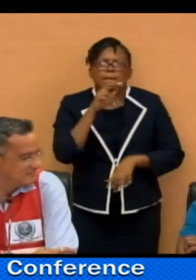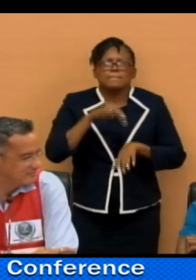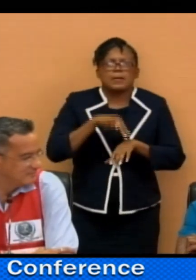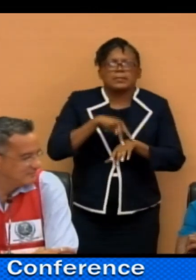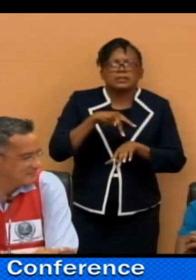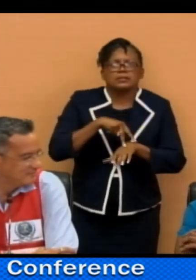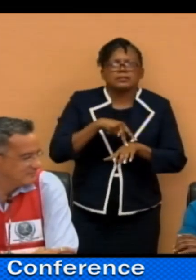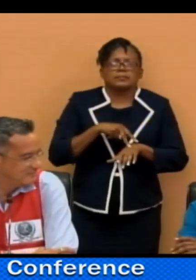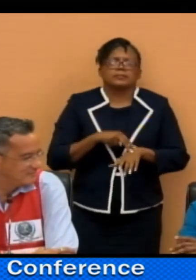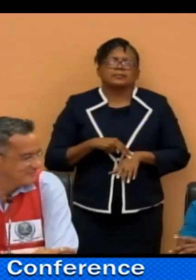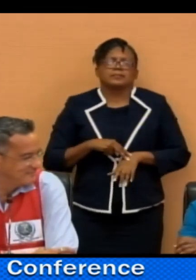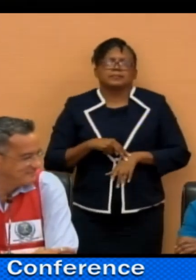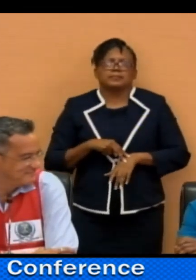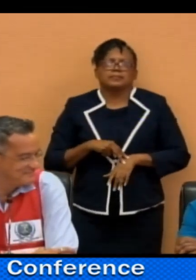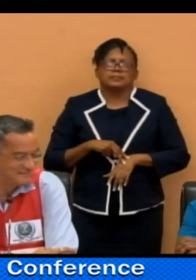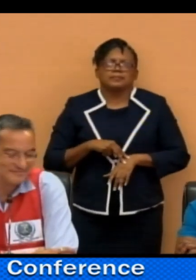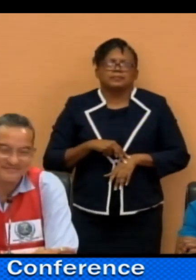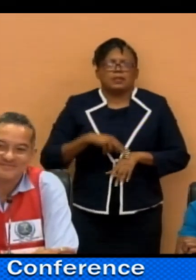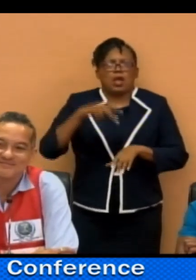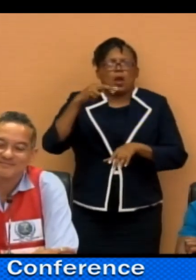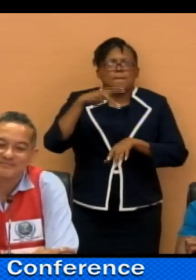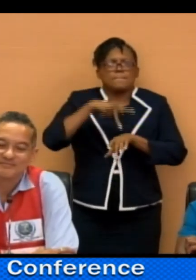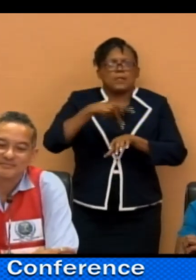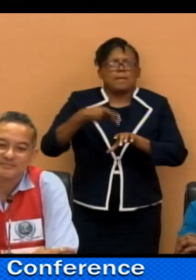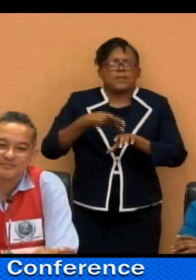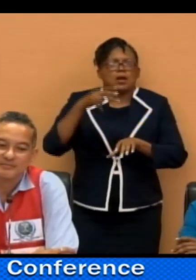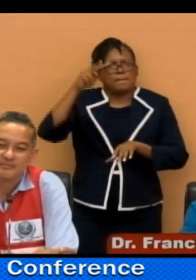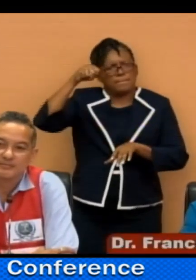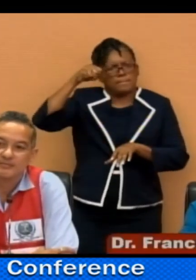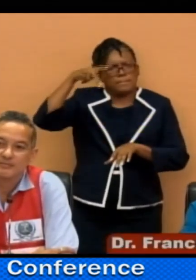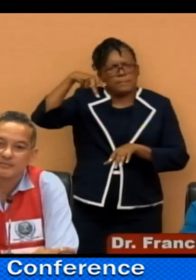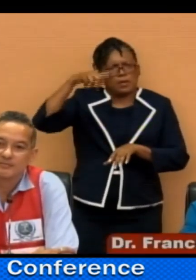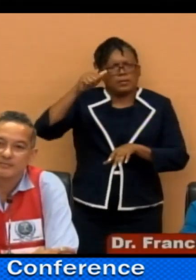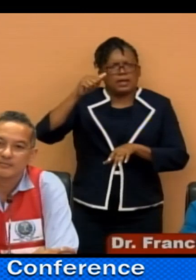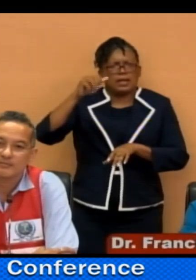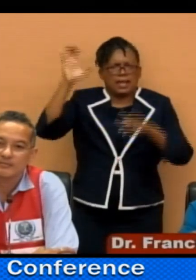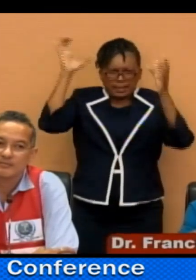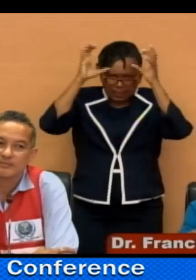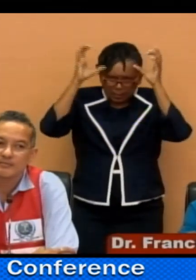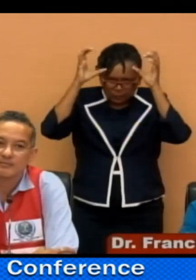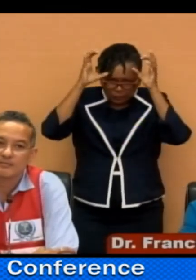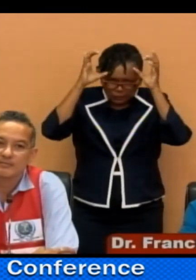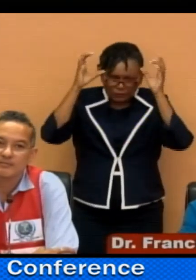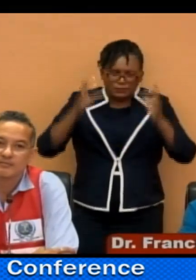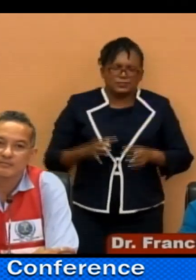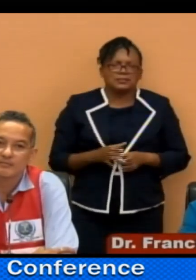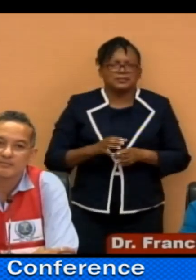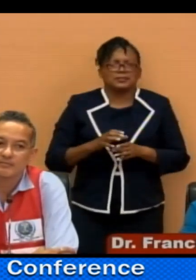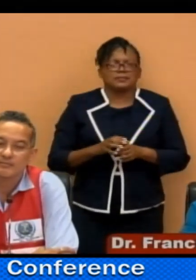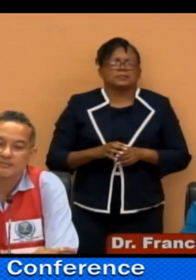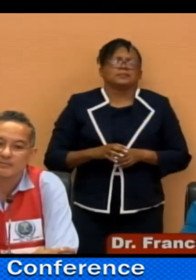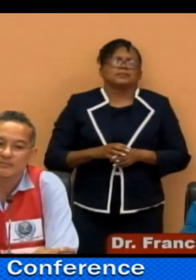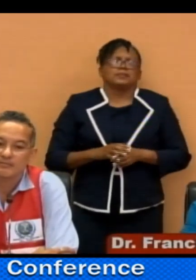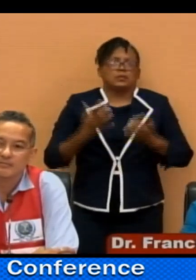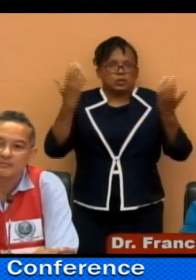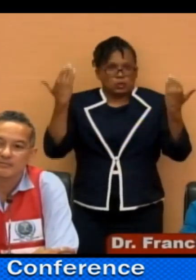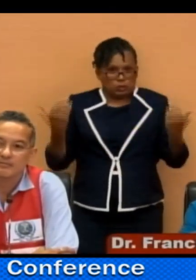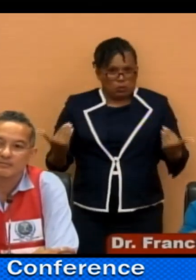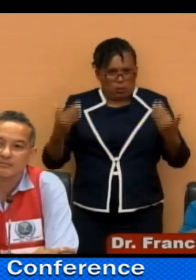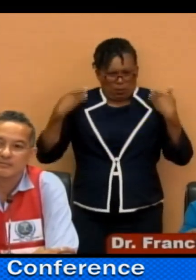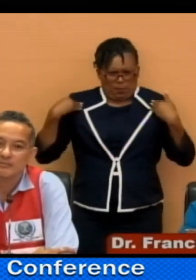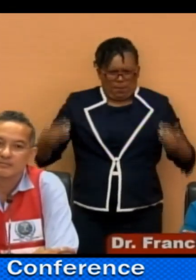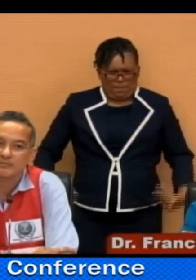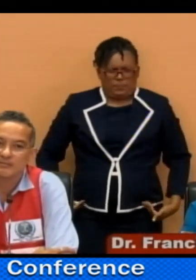pumpkins, the pawpaw, cabbages. Our enzymes need the vitamins